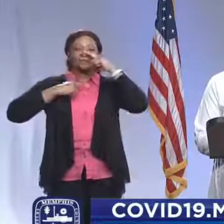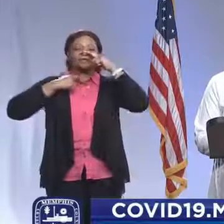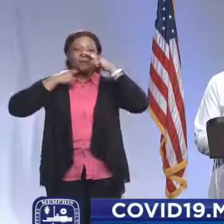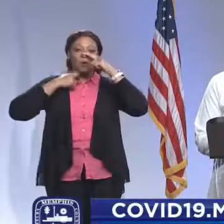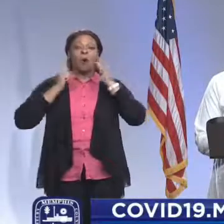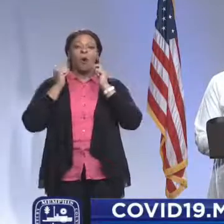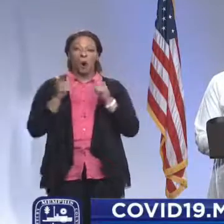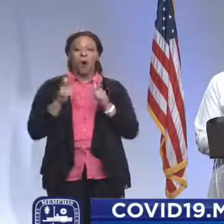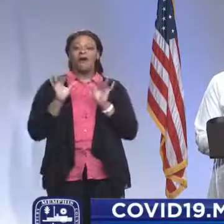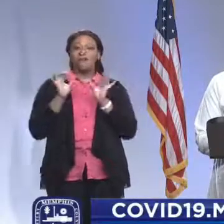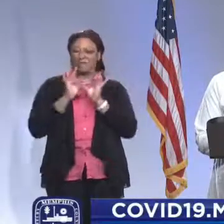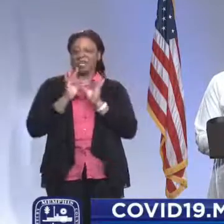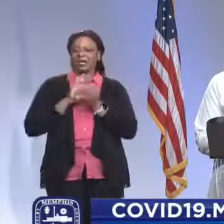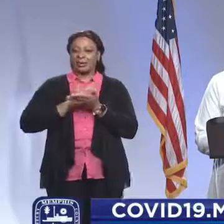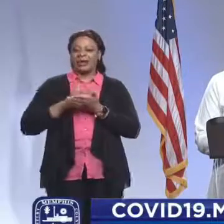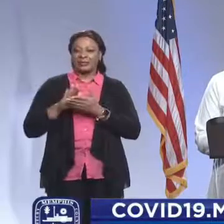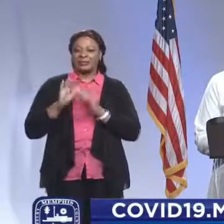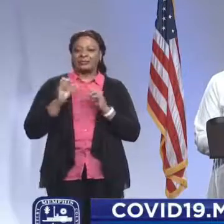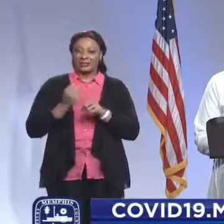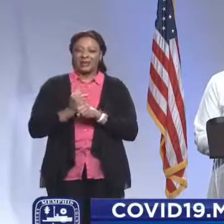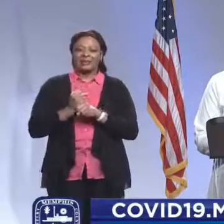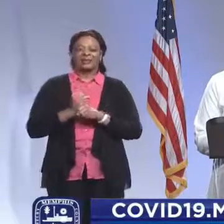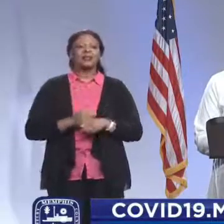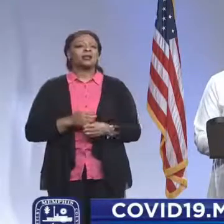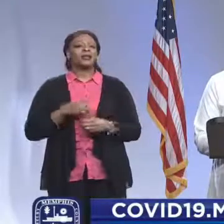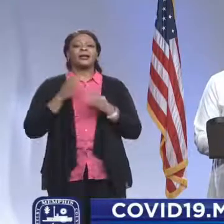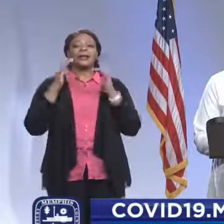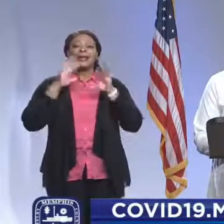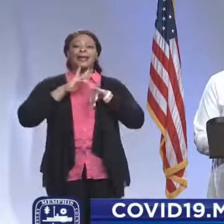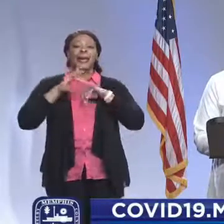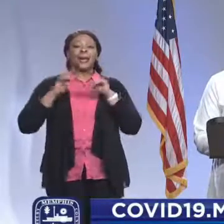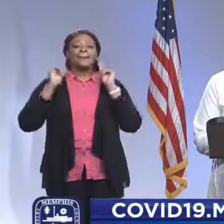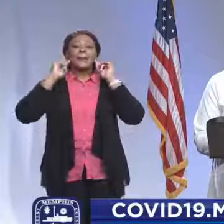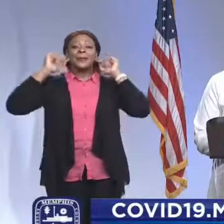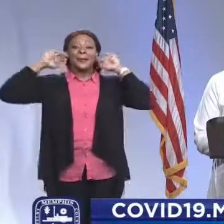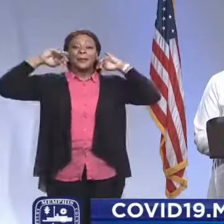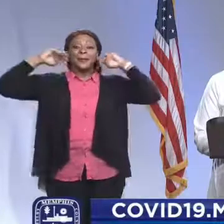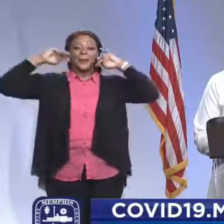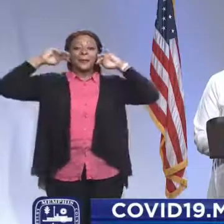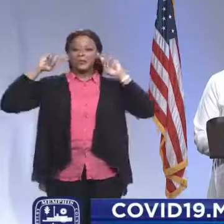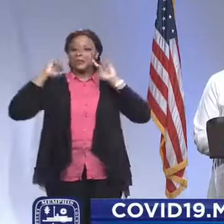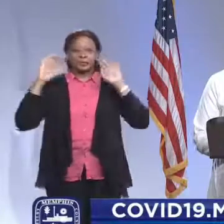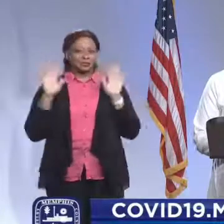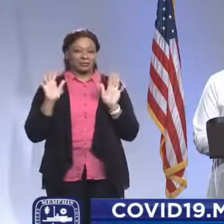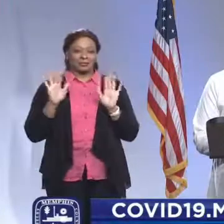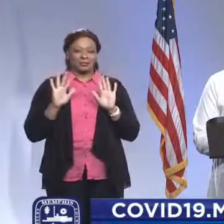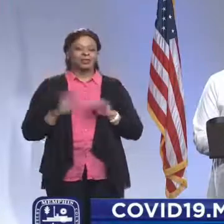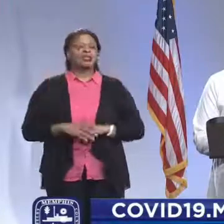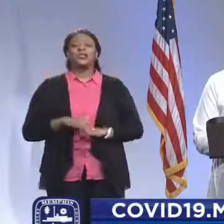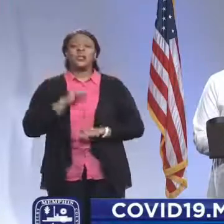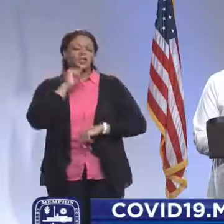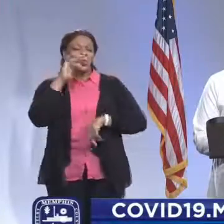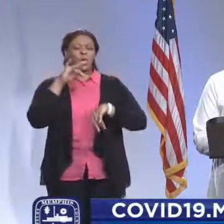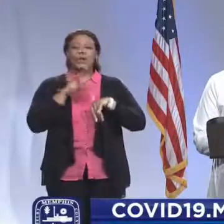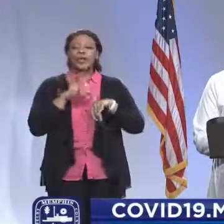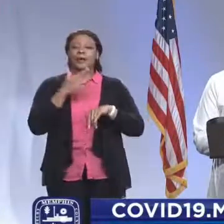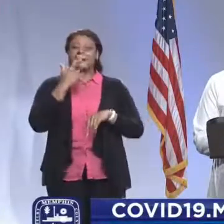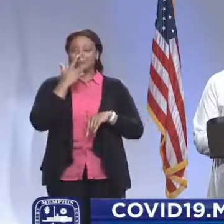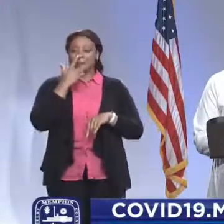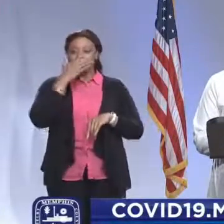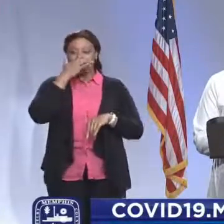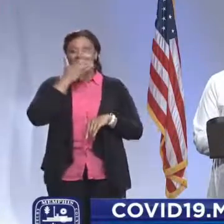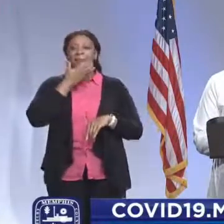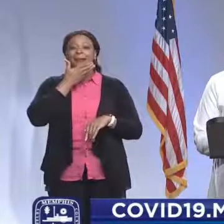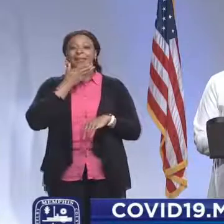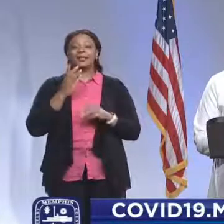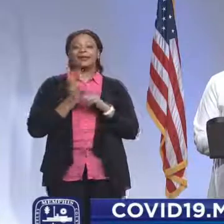snugly. Don't leave gaps on the side of the mask. Don't touch the mask on your face